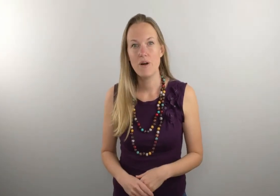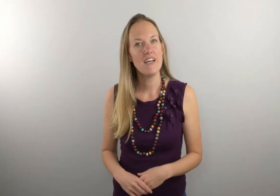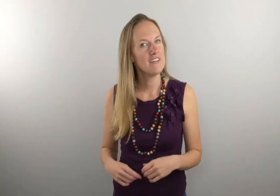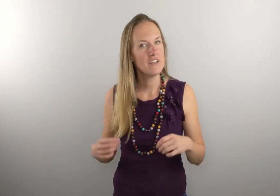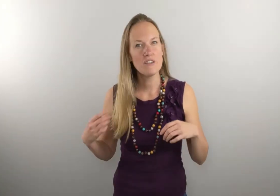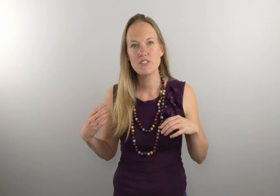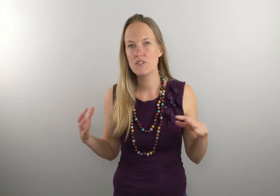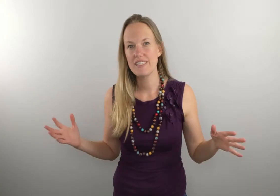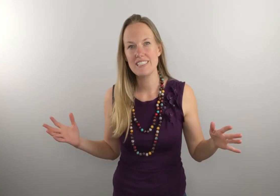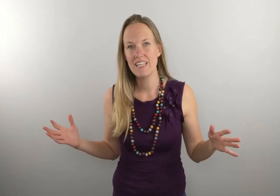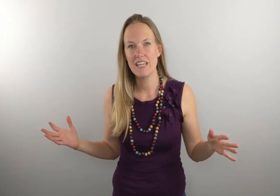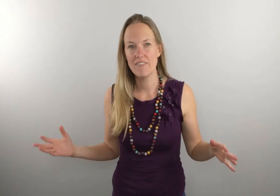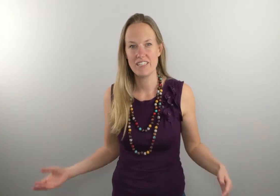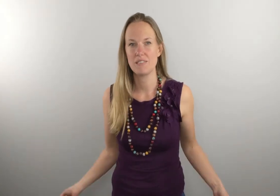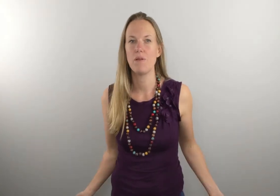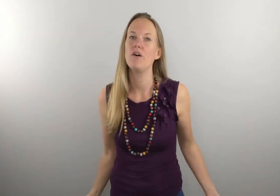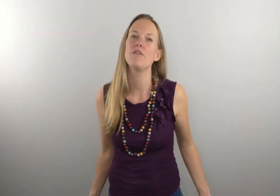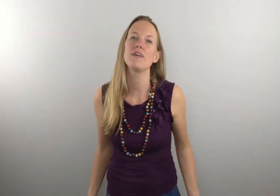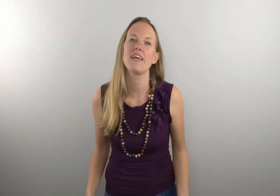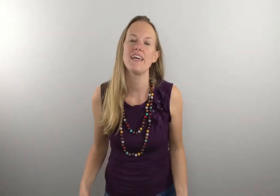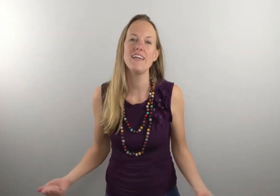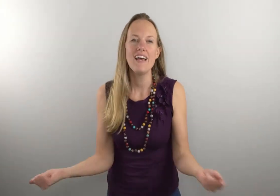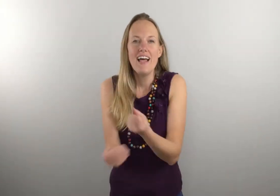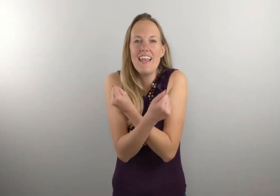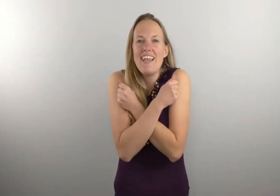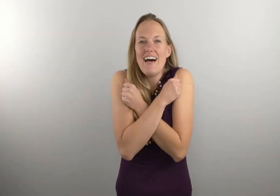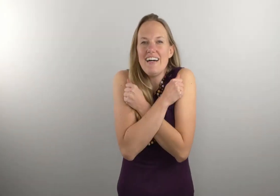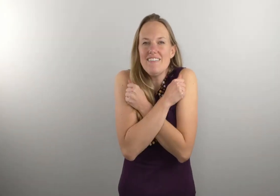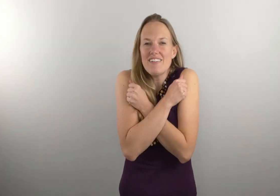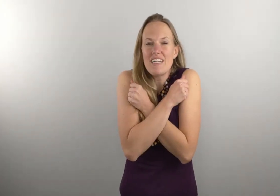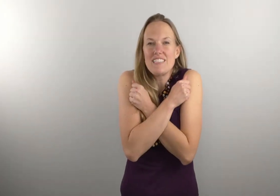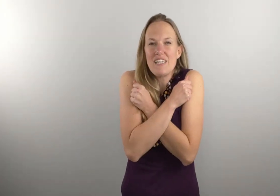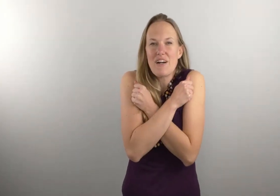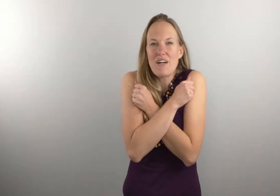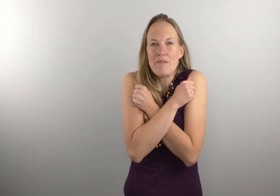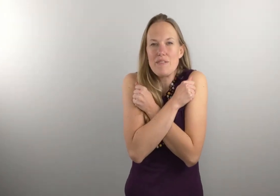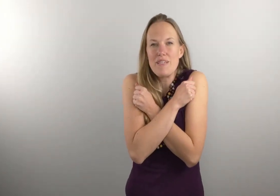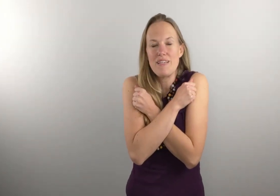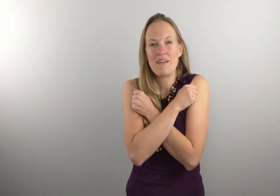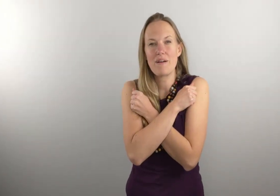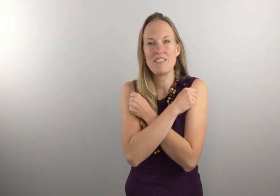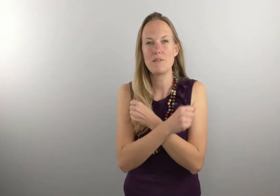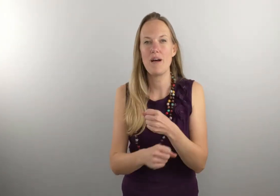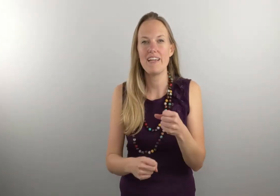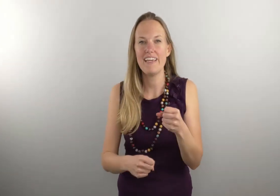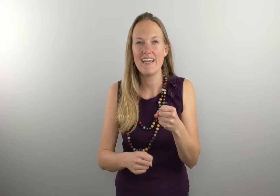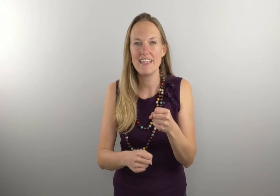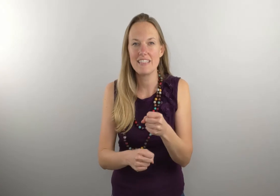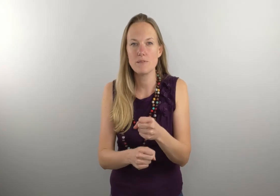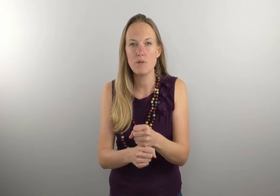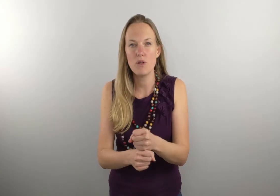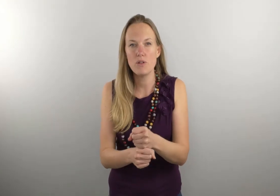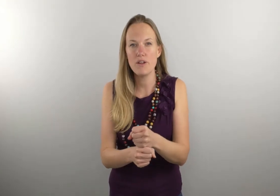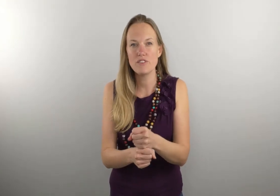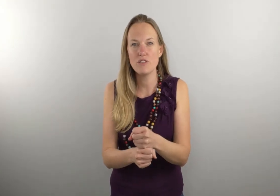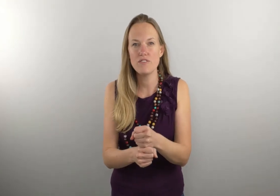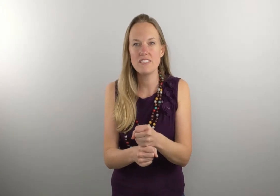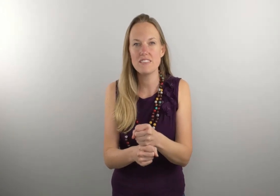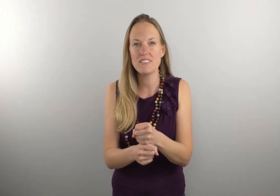want, you can go straight to love explode, okay? Love, crossing your arms across your body, and then explode. You have two fists on top of